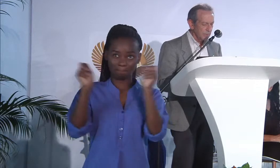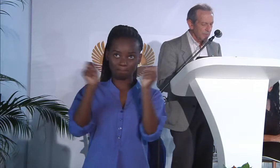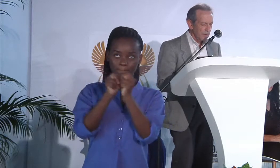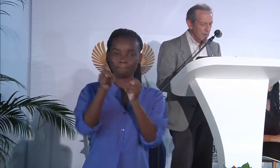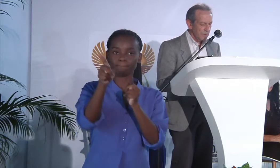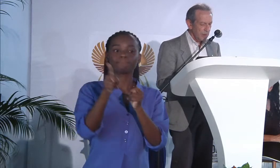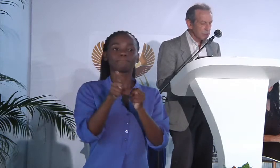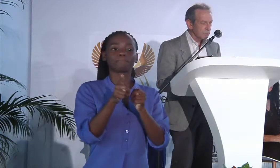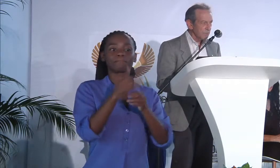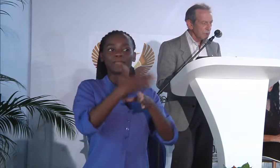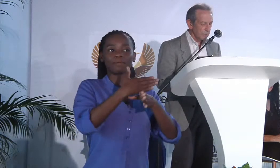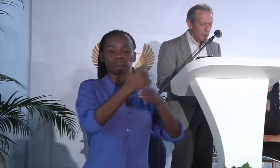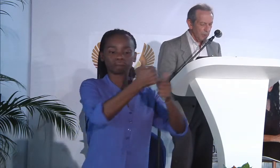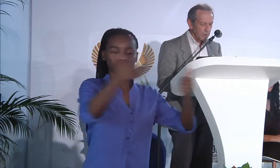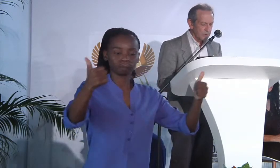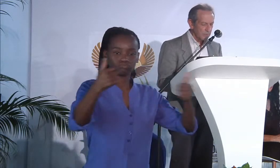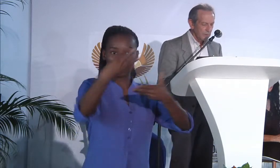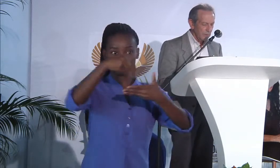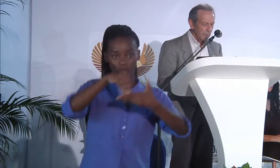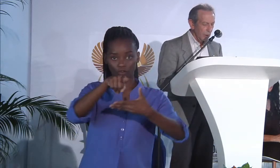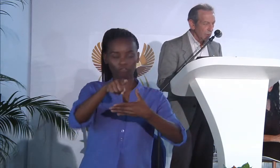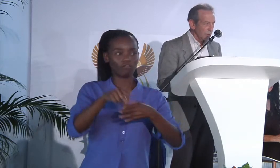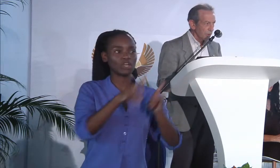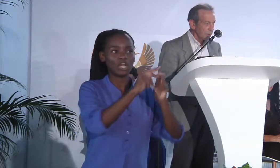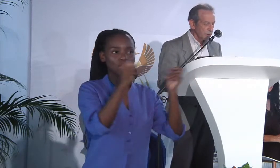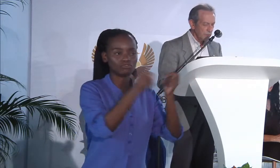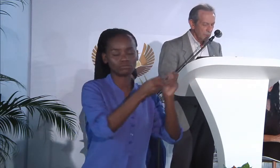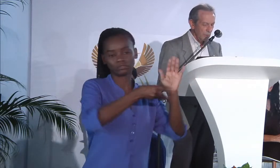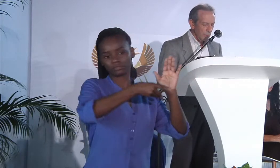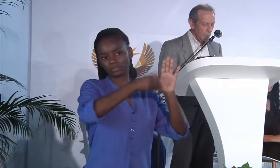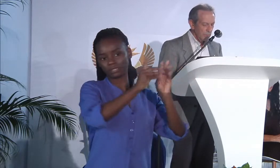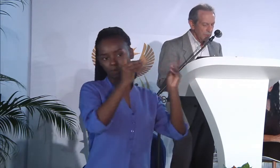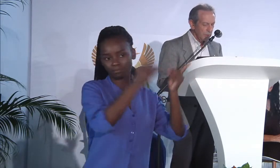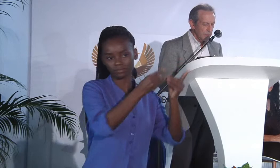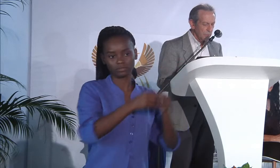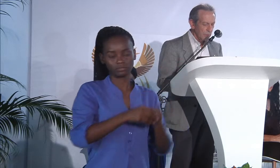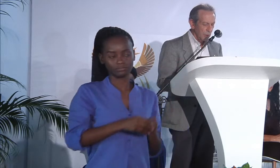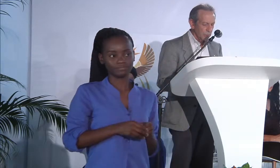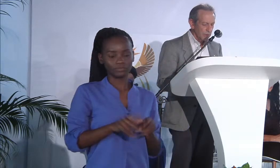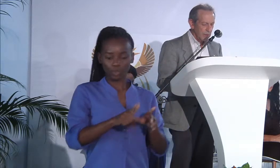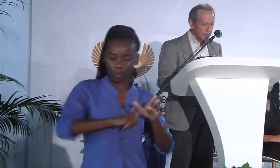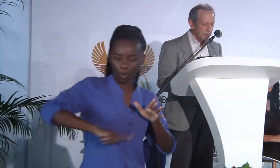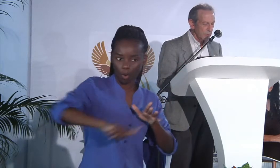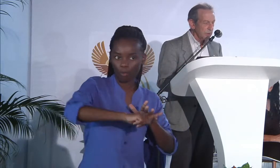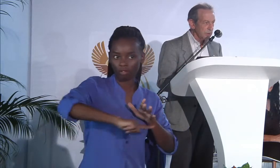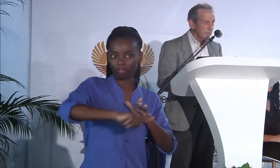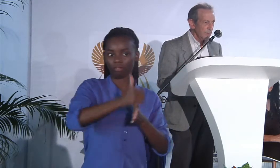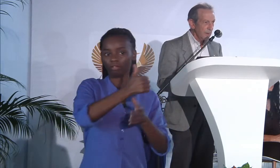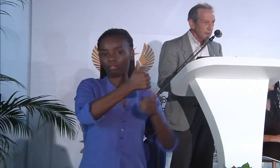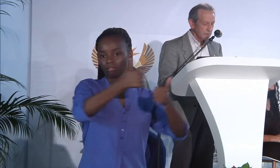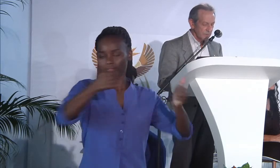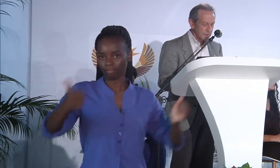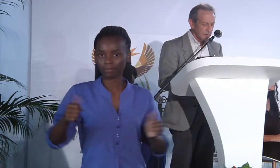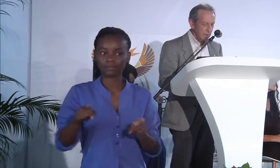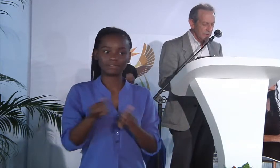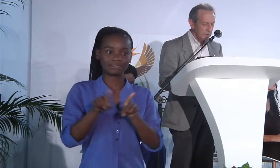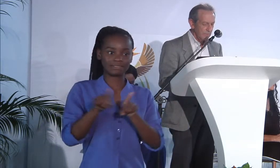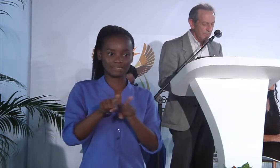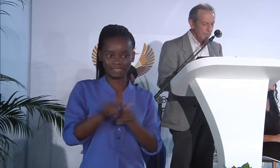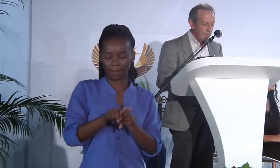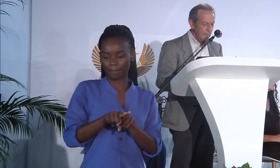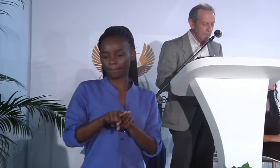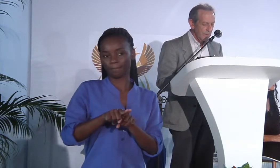stakeholders, the national provincial departments, local authorities, particularly through the local drug action committees, and civil